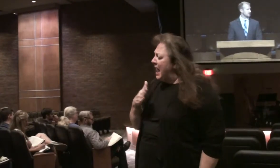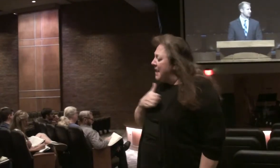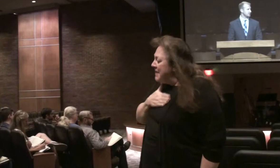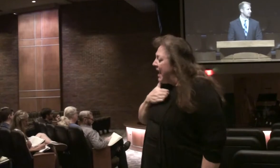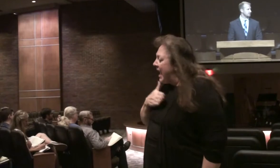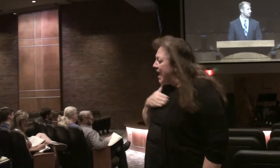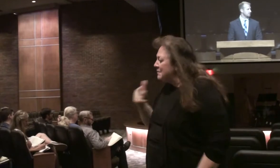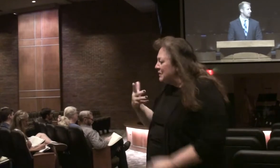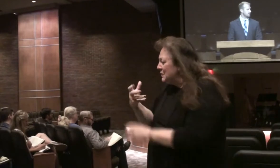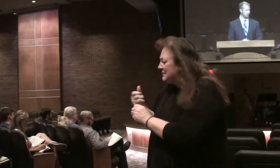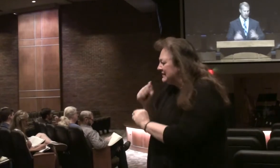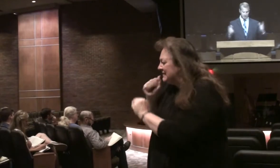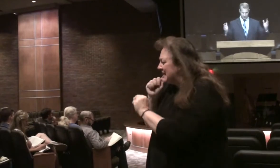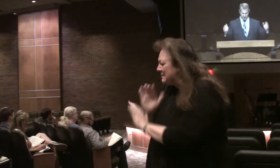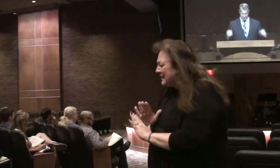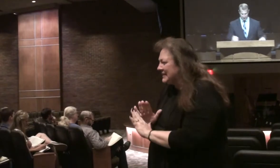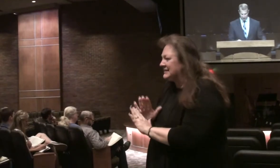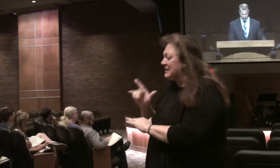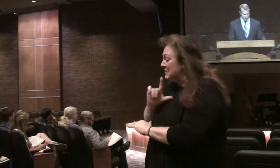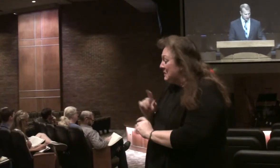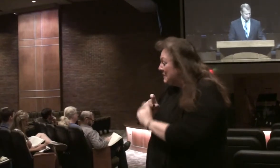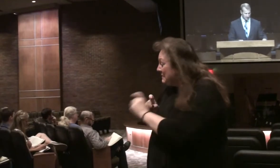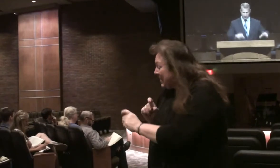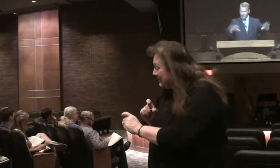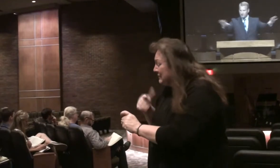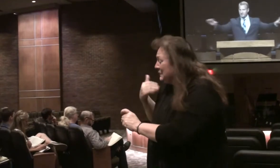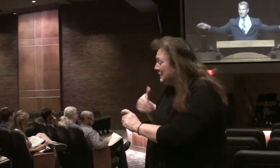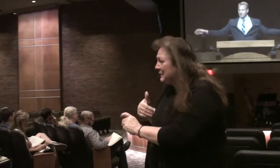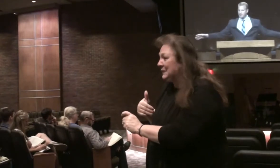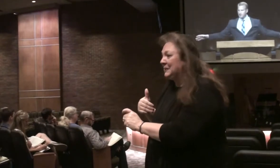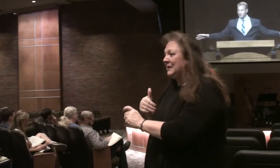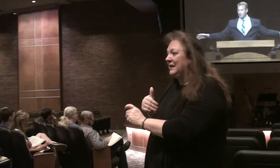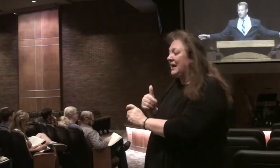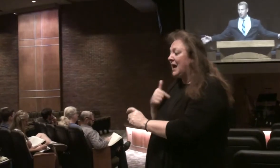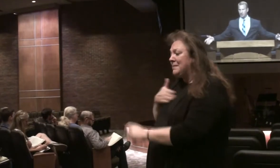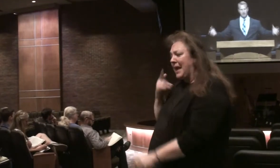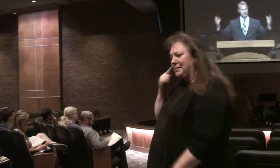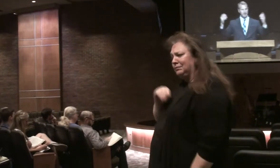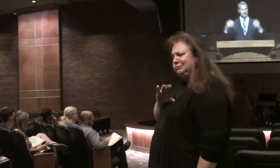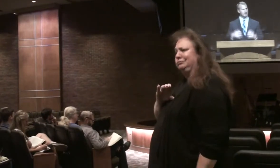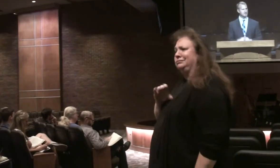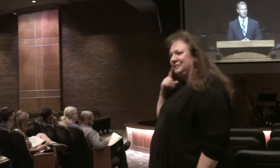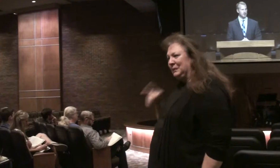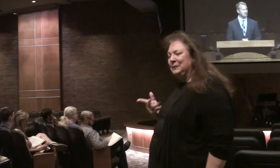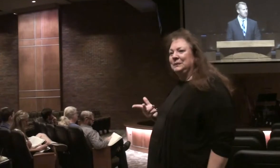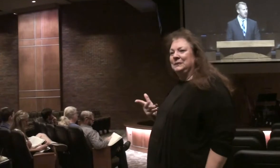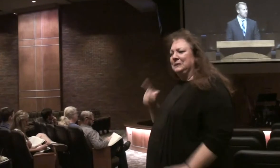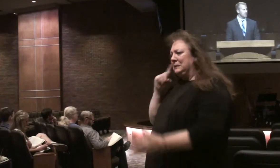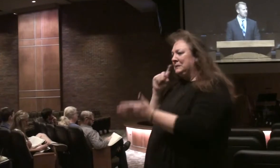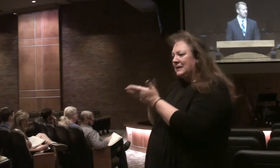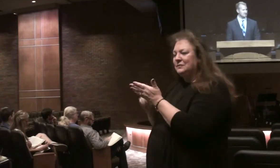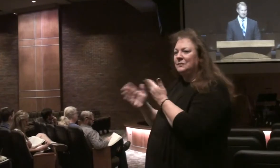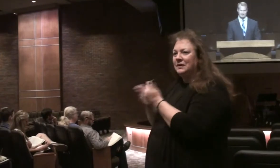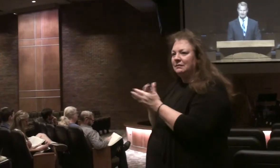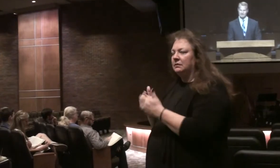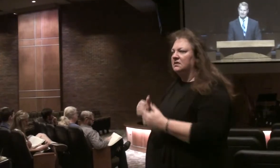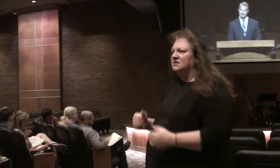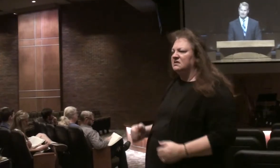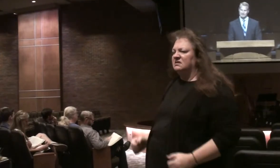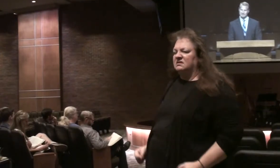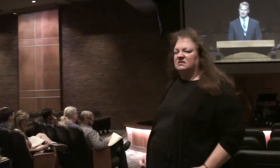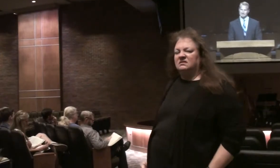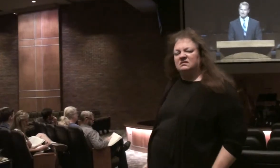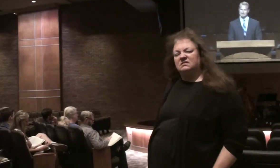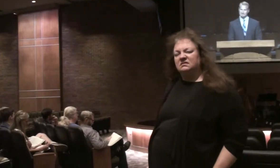else's blessing. The Lord blesses someone else with something physically or recognition or whatever it might be. It's not, oh,